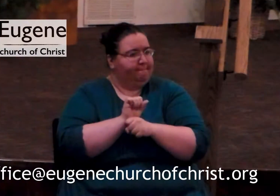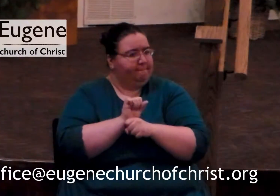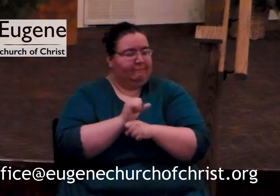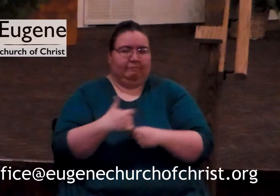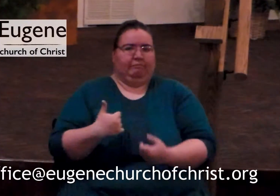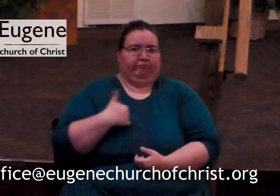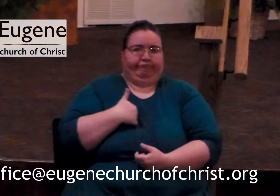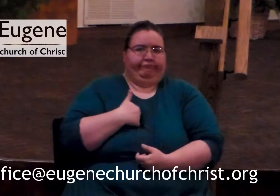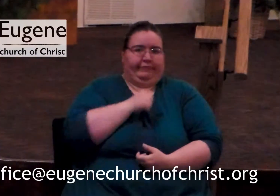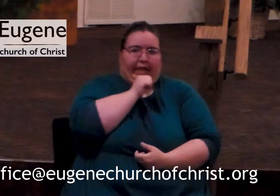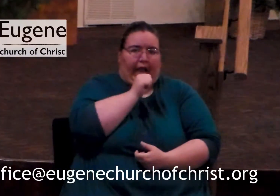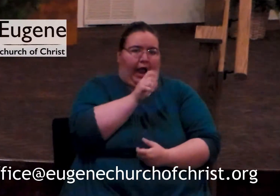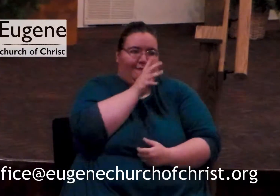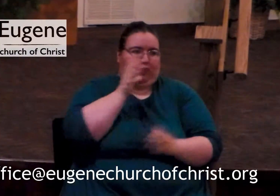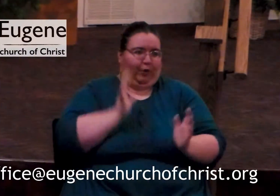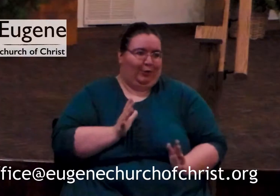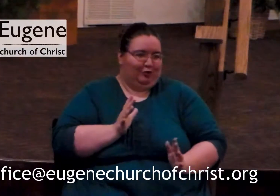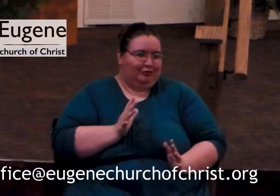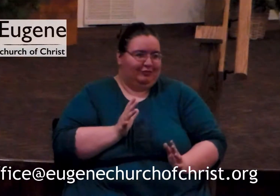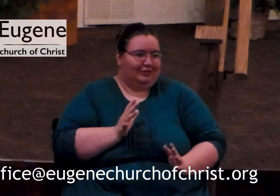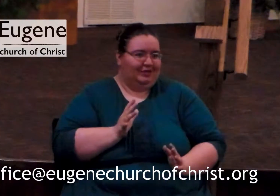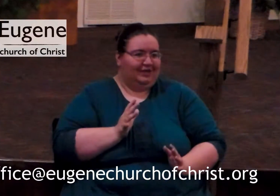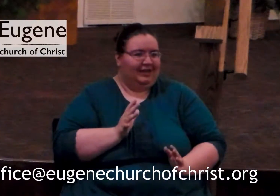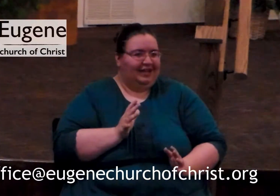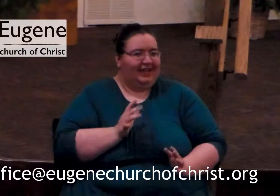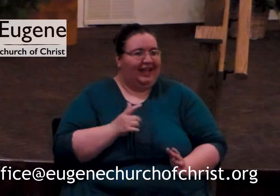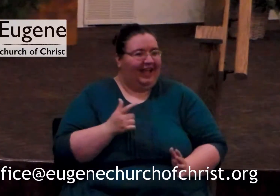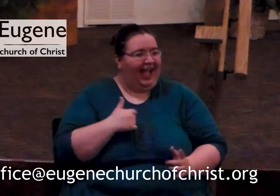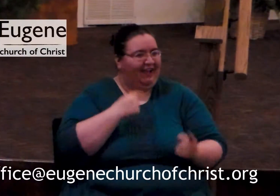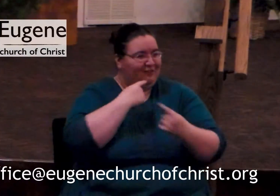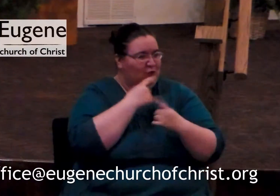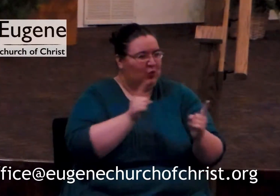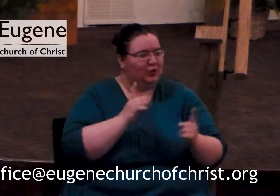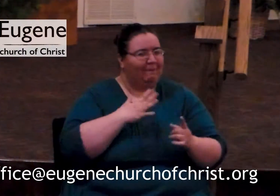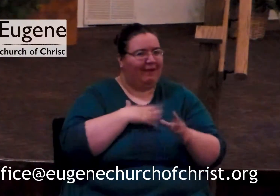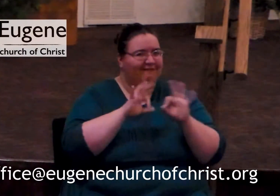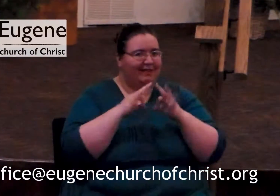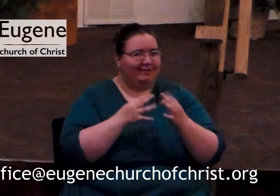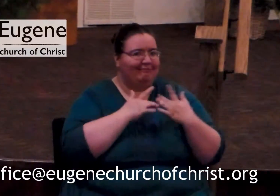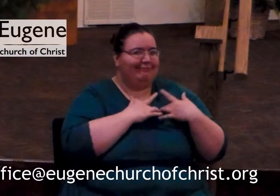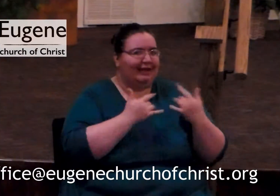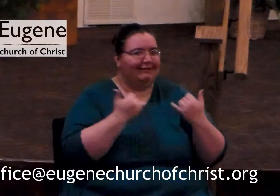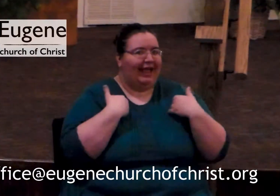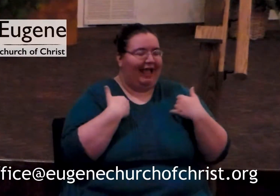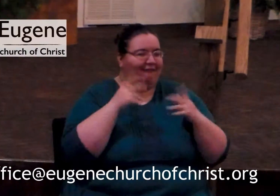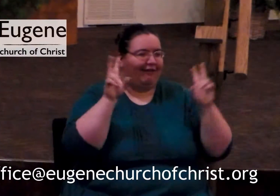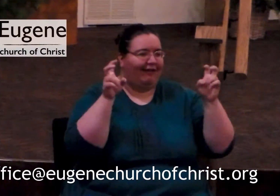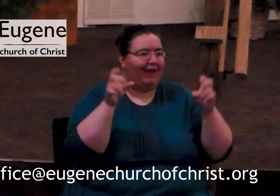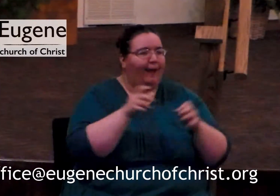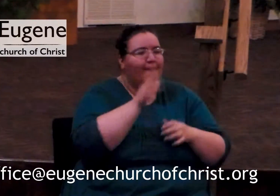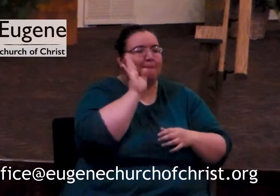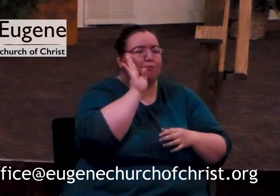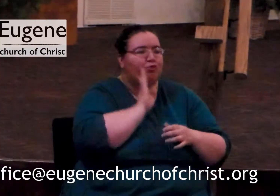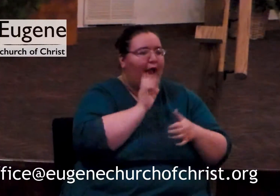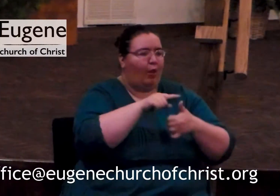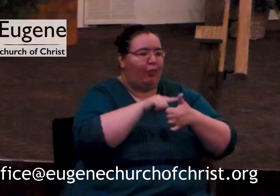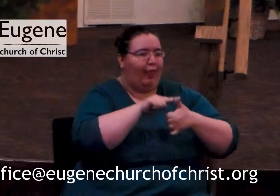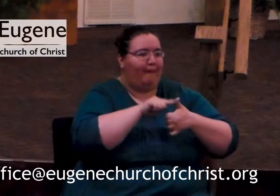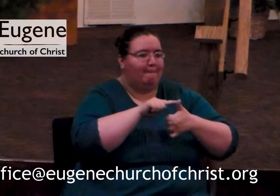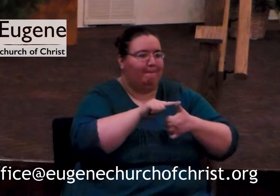in the past about the brown thumb that our family tends to have. And then we have plants, and they die quickly. and there's not